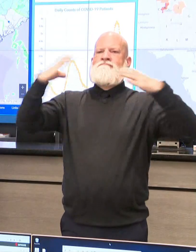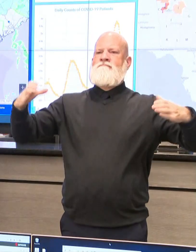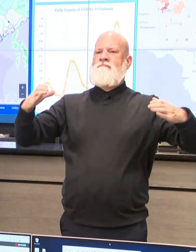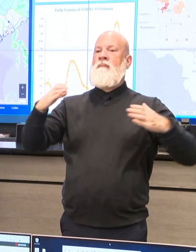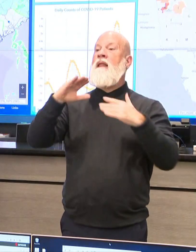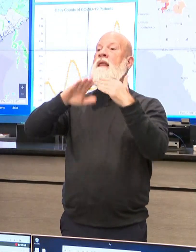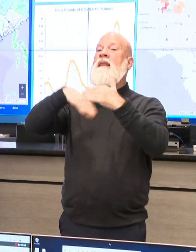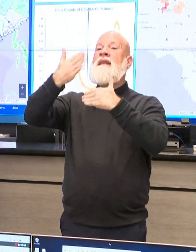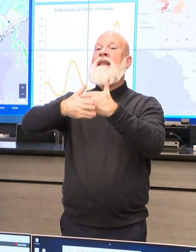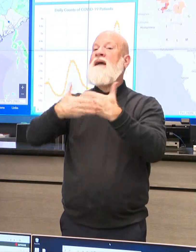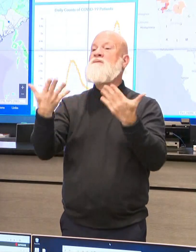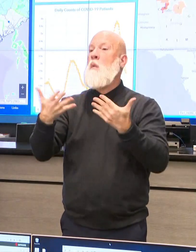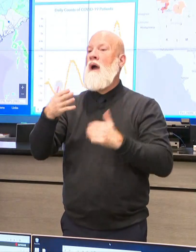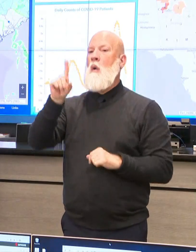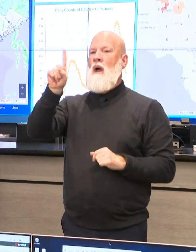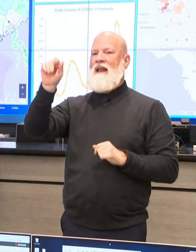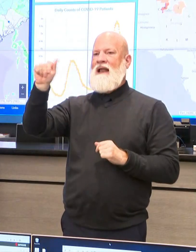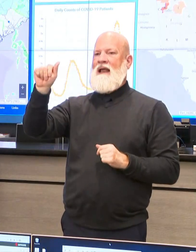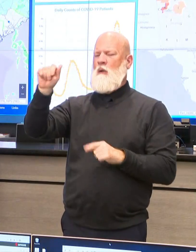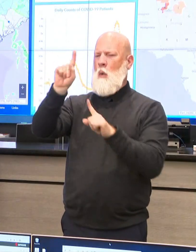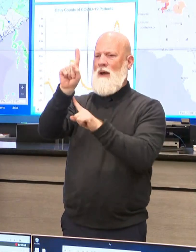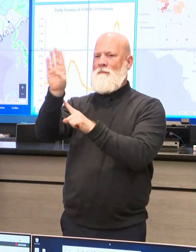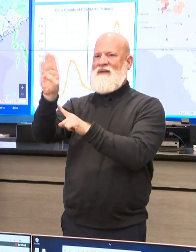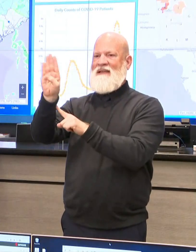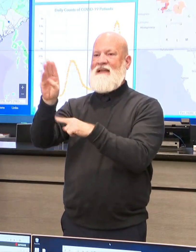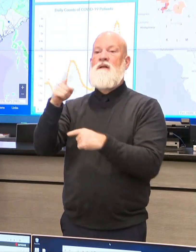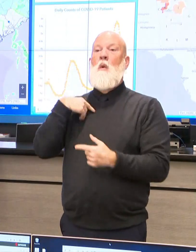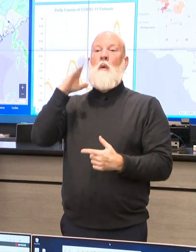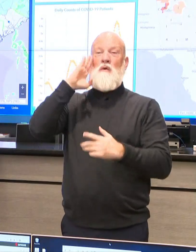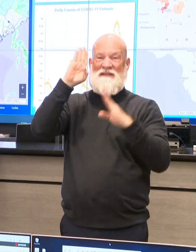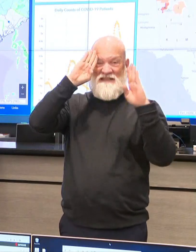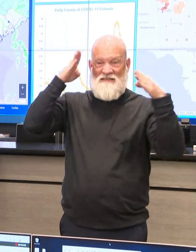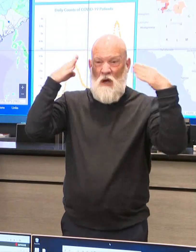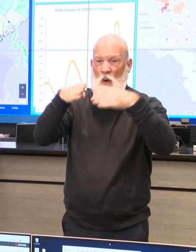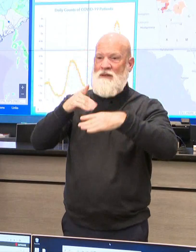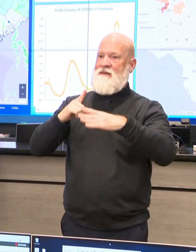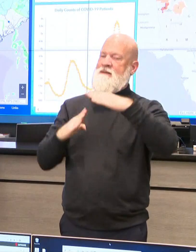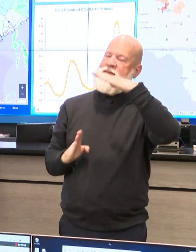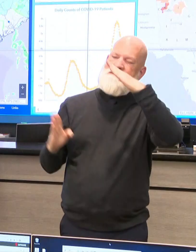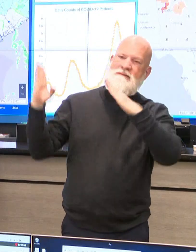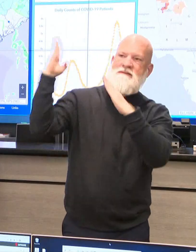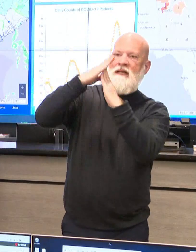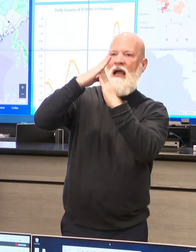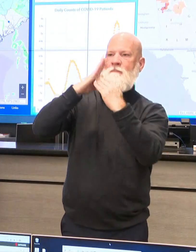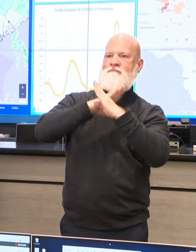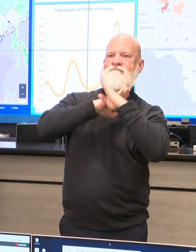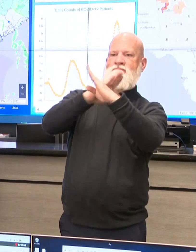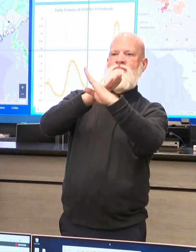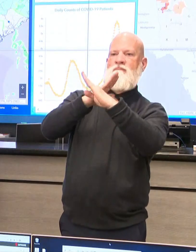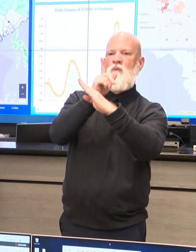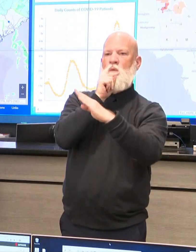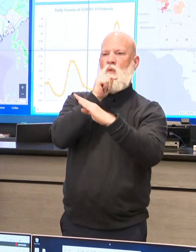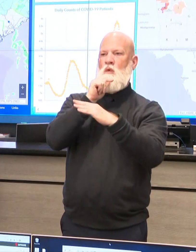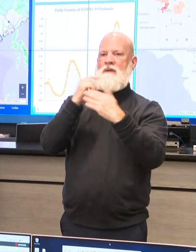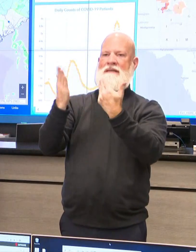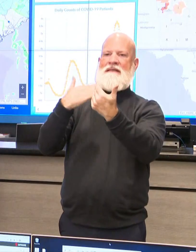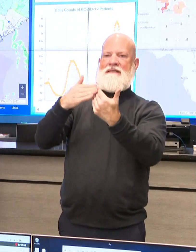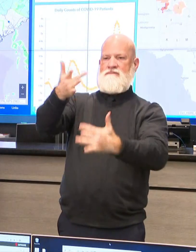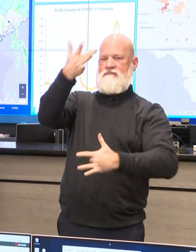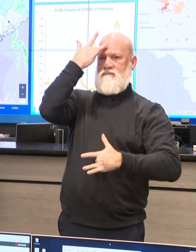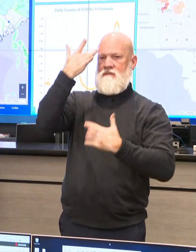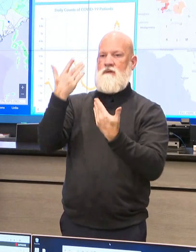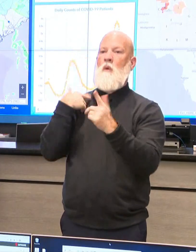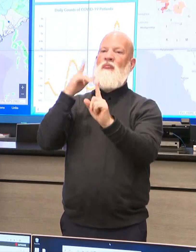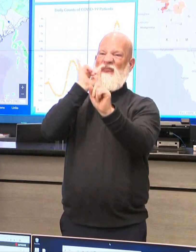those vulnerable to this virus and get Georgians back to normal as quickly as we can. My commitment is that